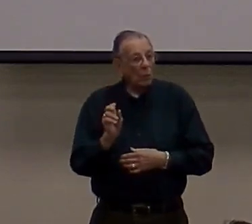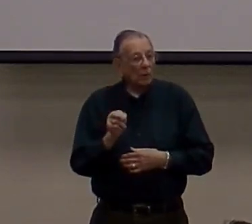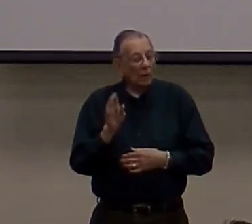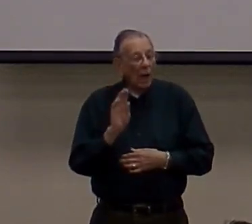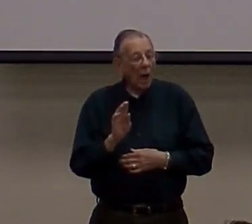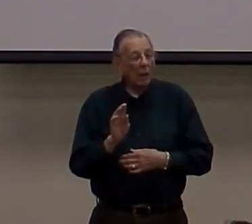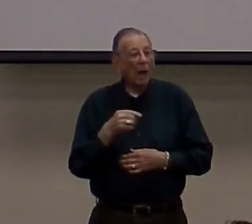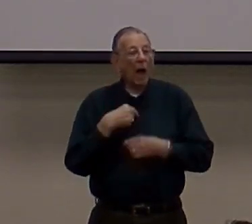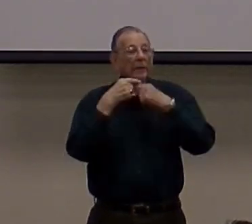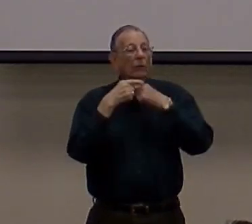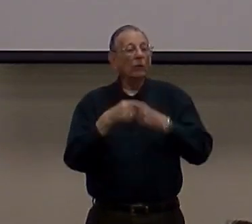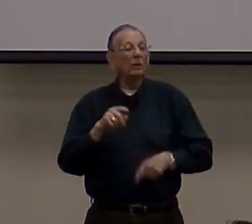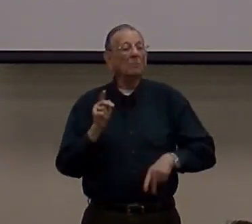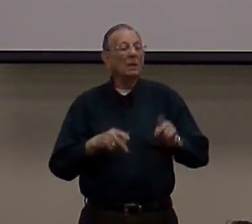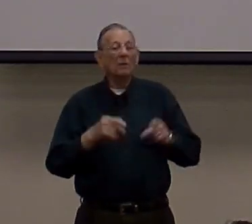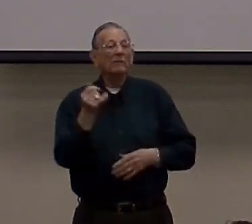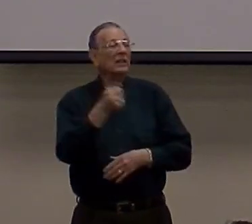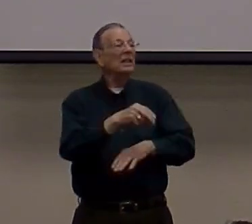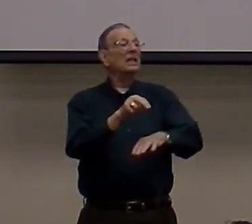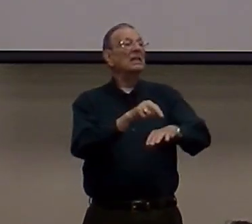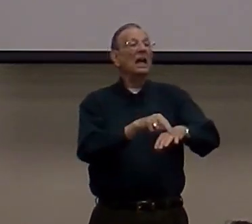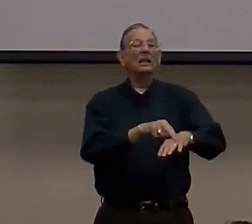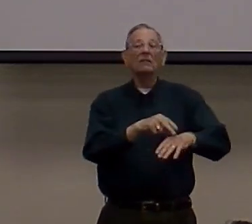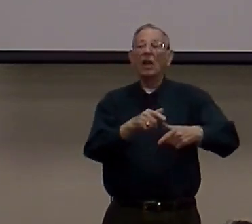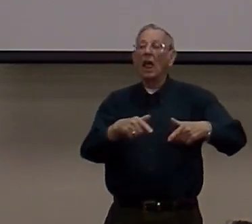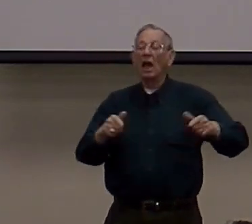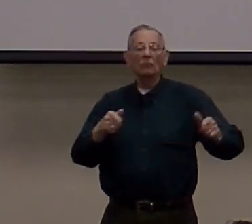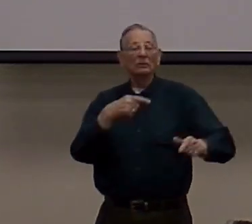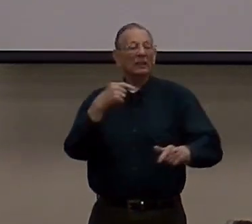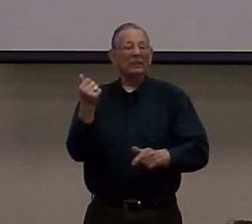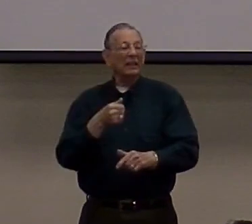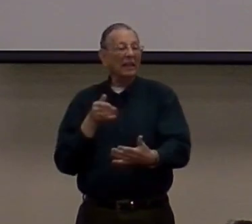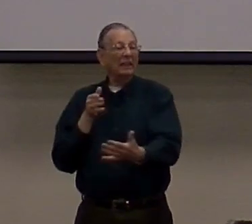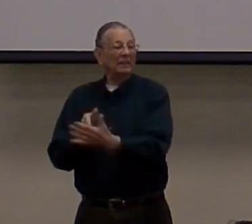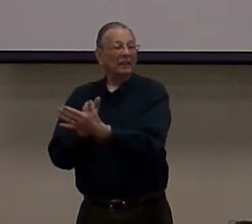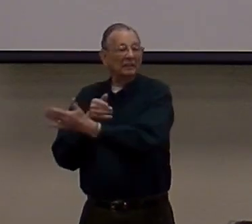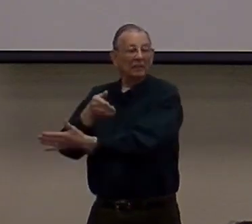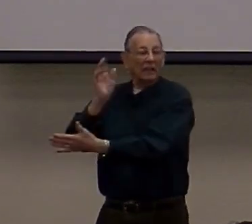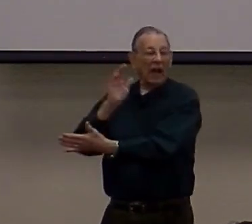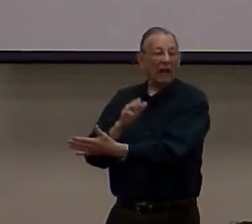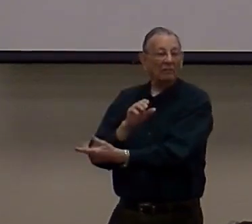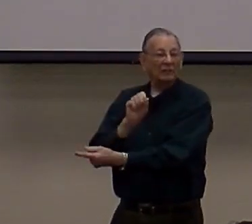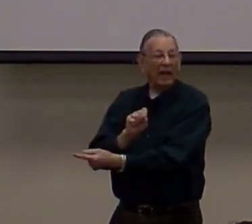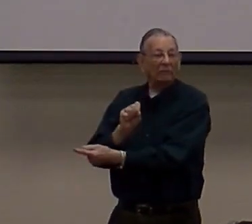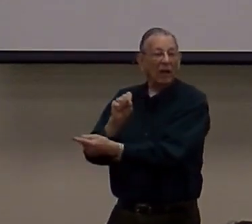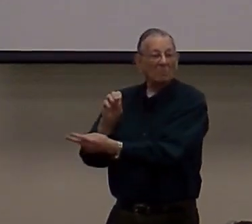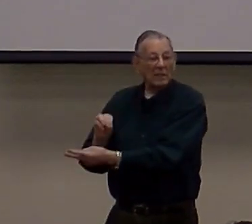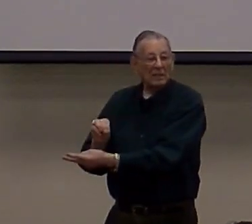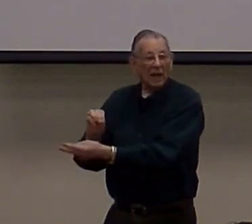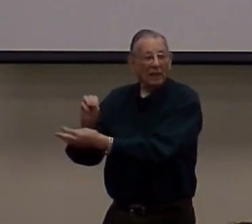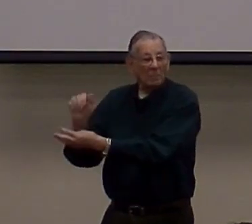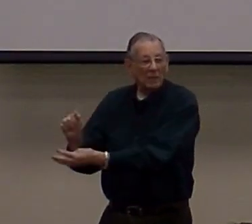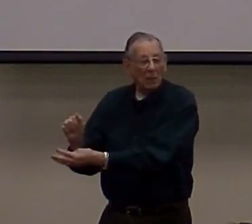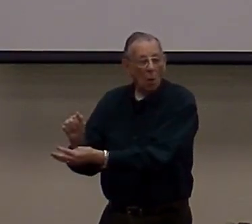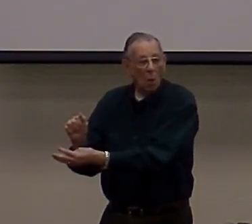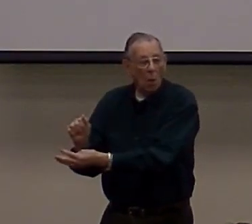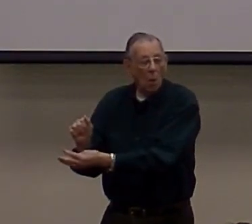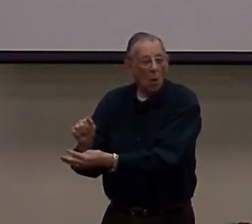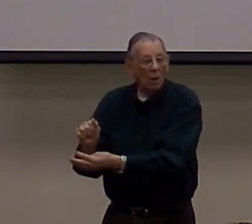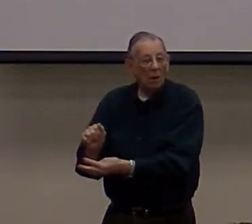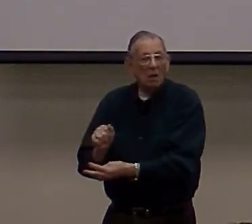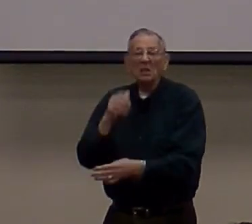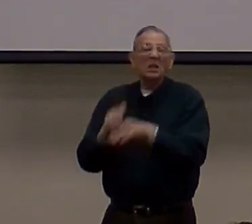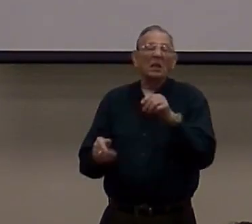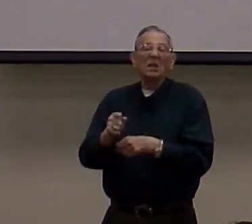I decree that the people of any nation or language who say anything against the God of Shadrach, Meshach, and Abednego be cut